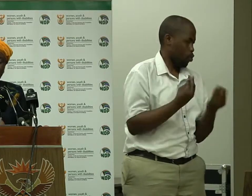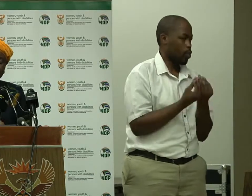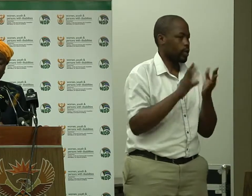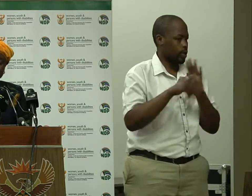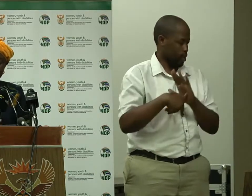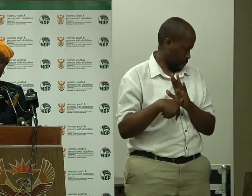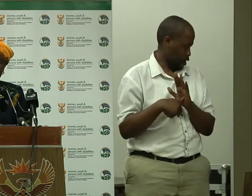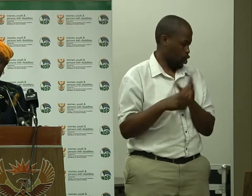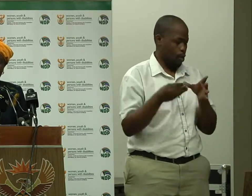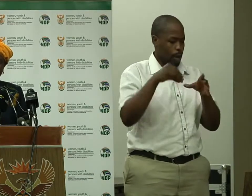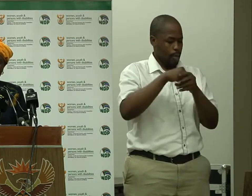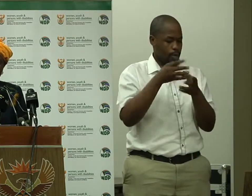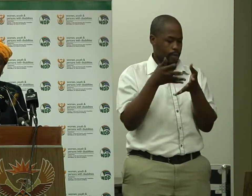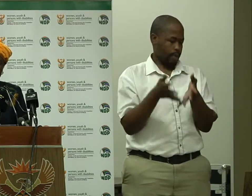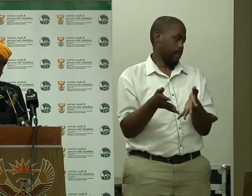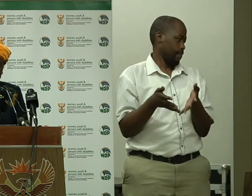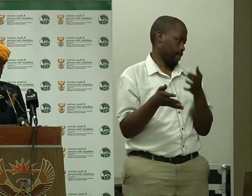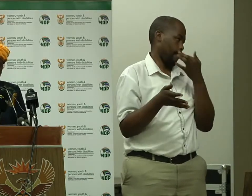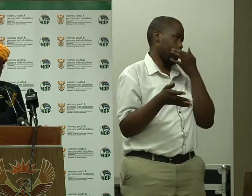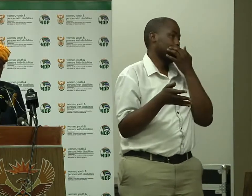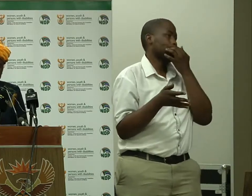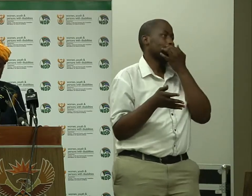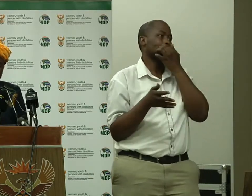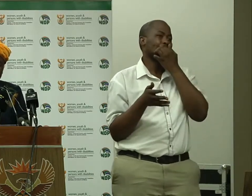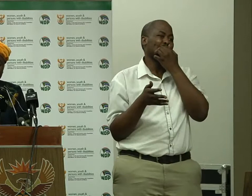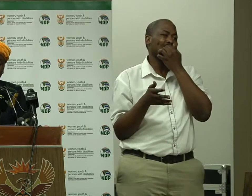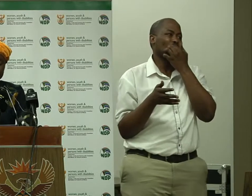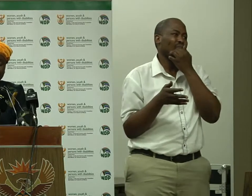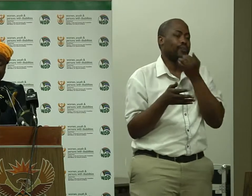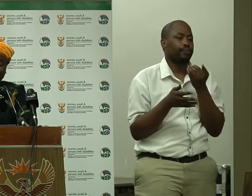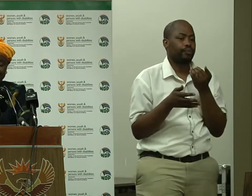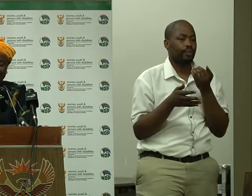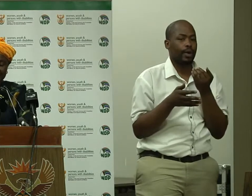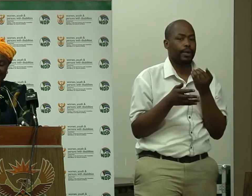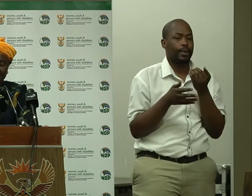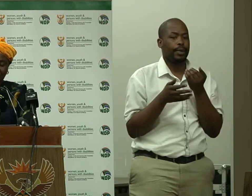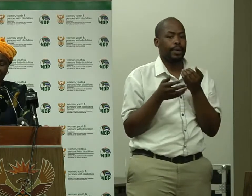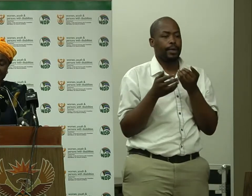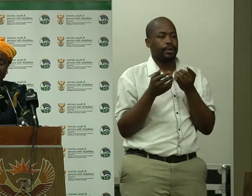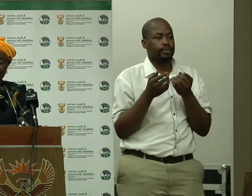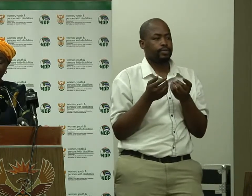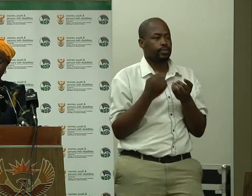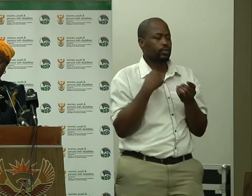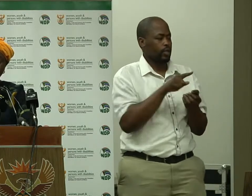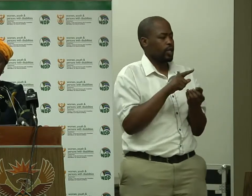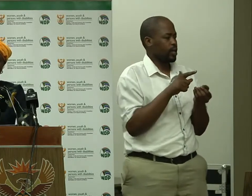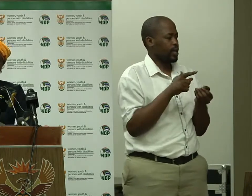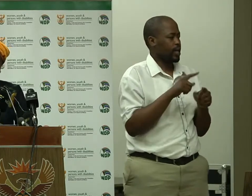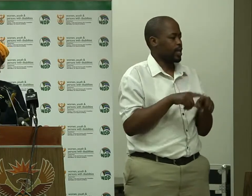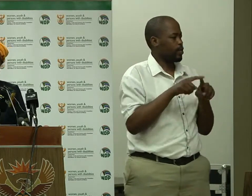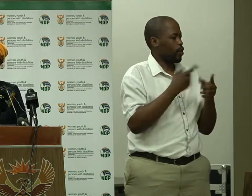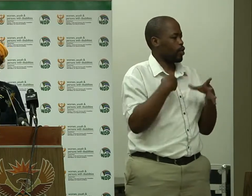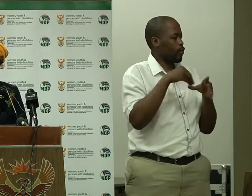disabilities amongst the beneficiaries. The consignment consisted of over